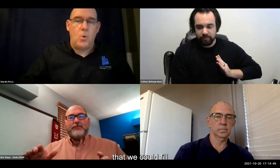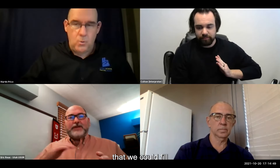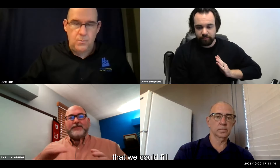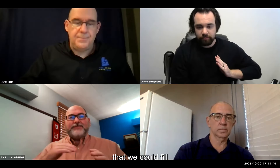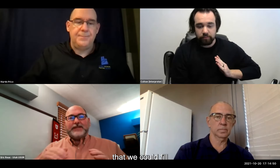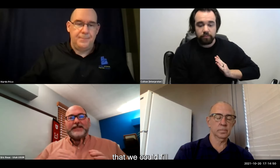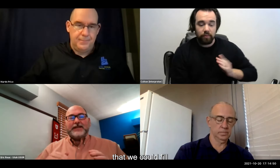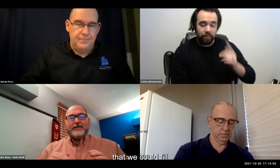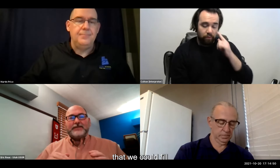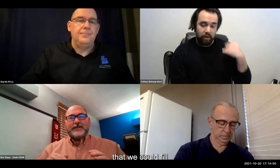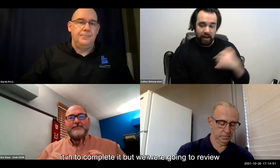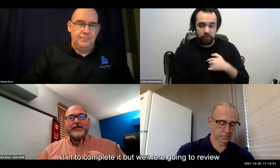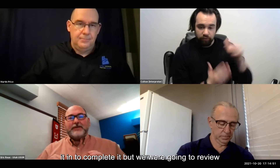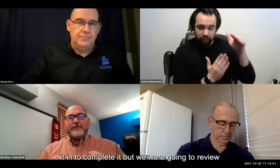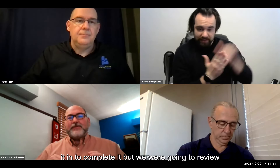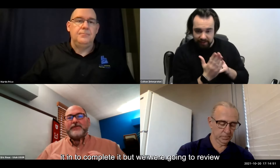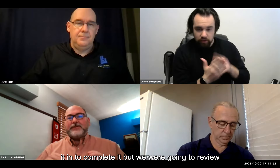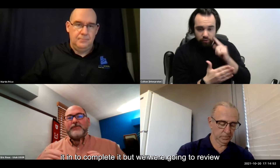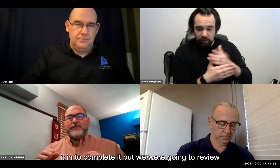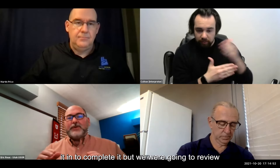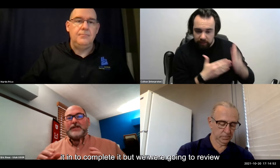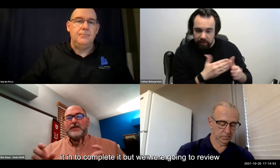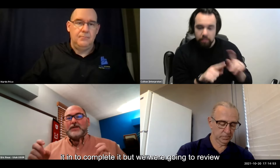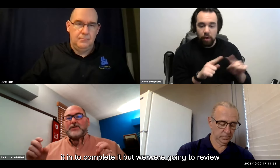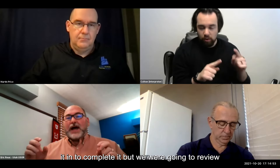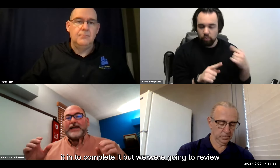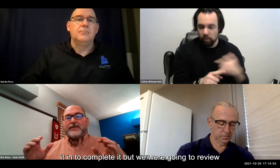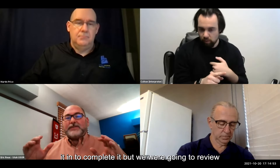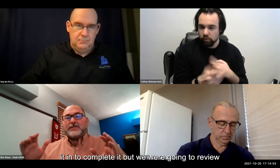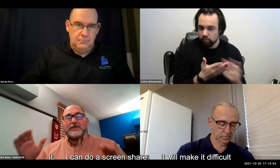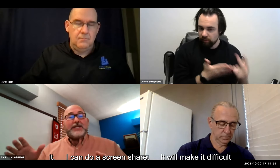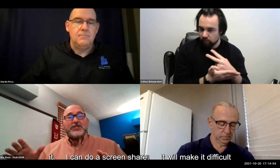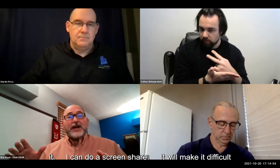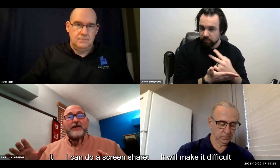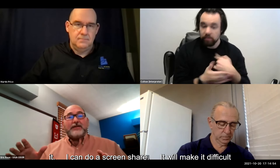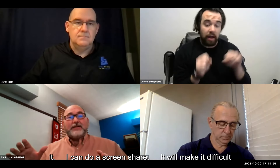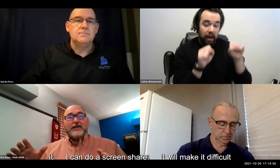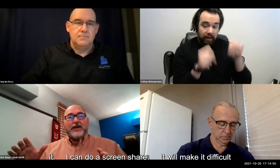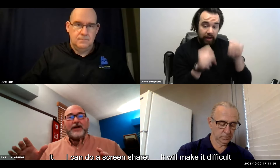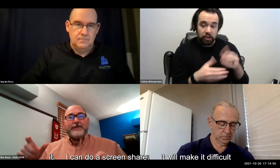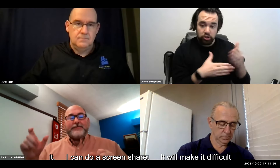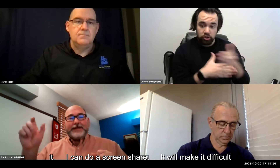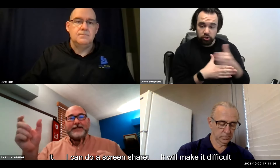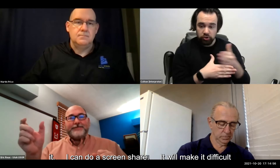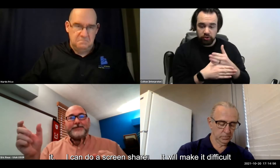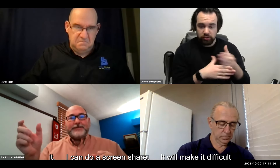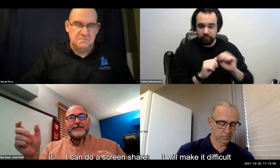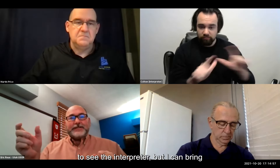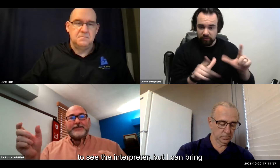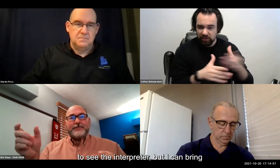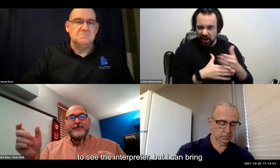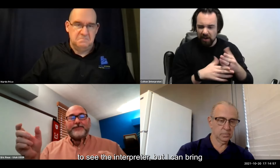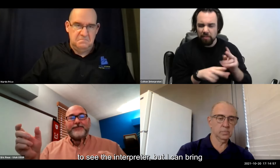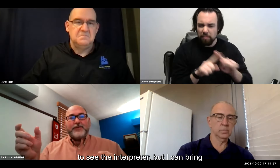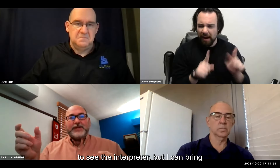so that we could fill it in to complete it, but we were going to review it. So I can do a screen share. It'll make it difficult to see